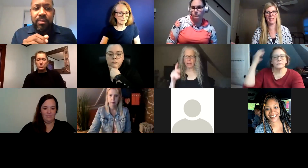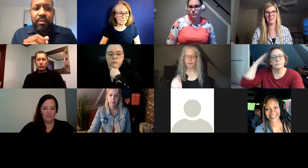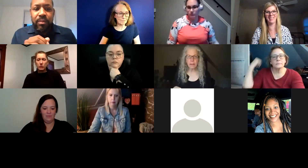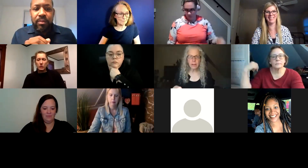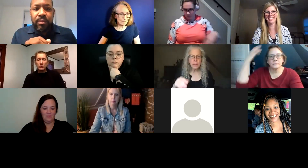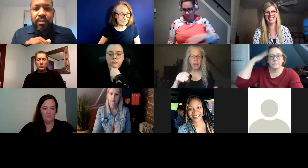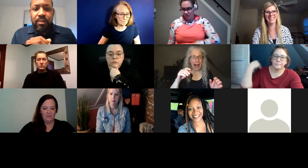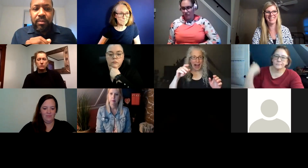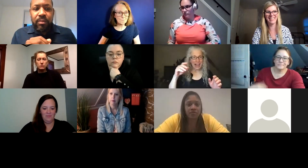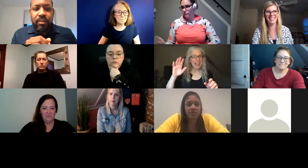now.